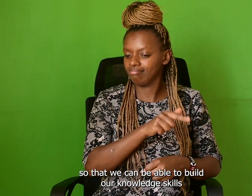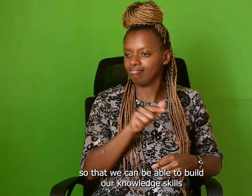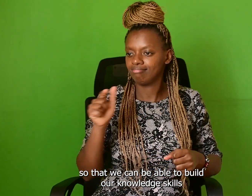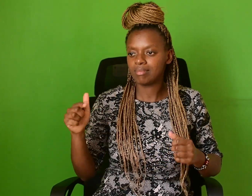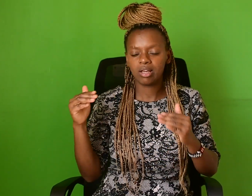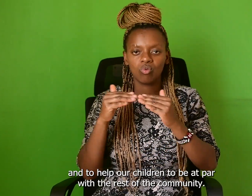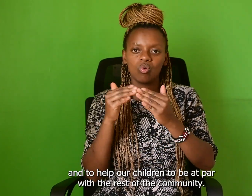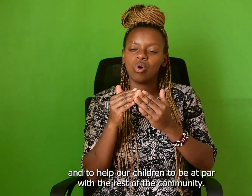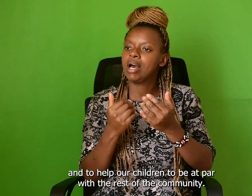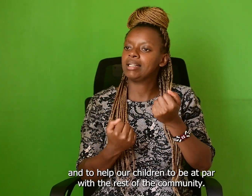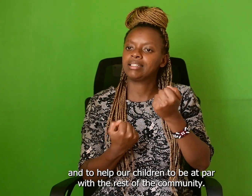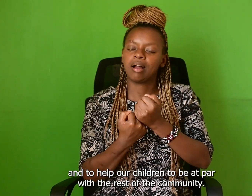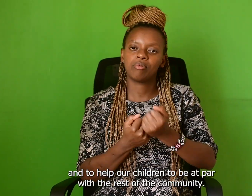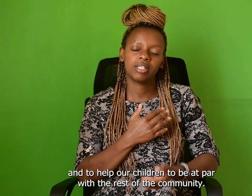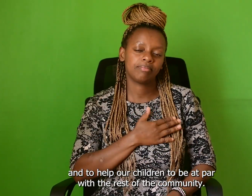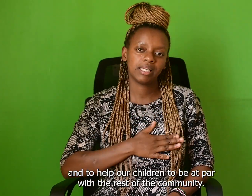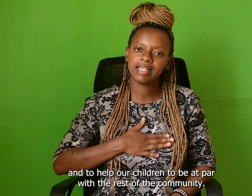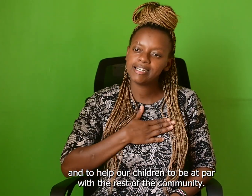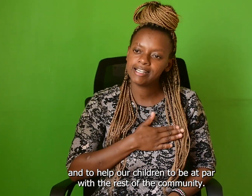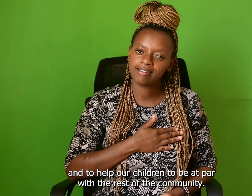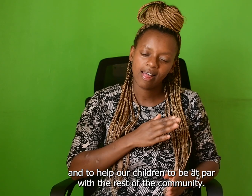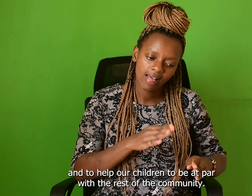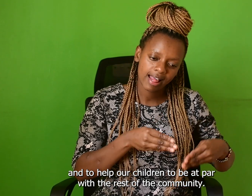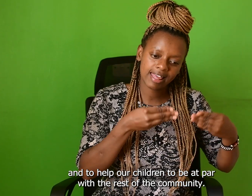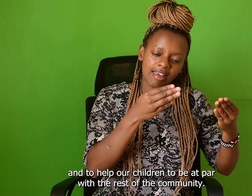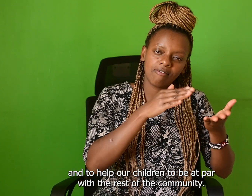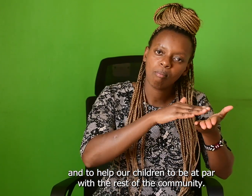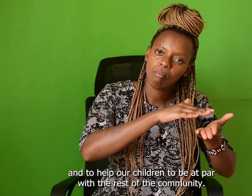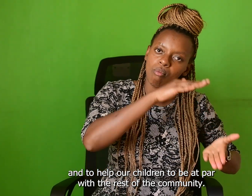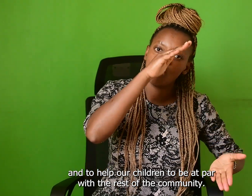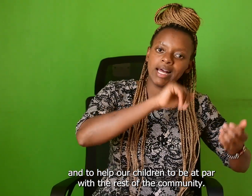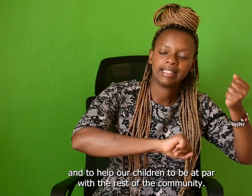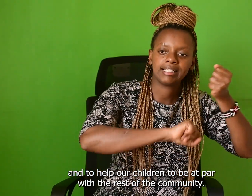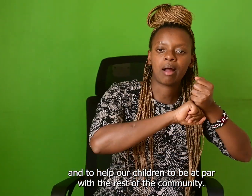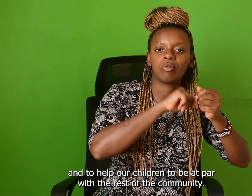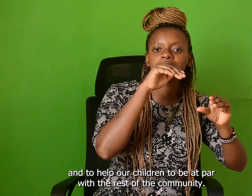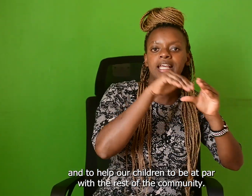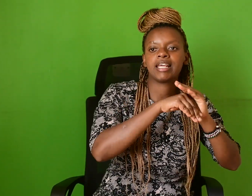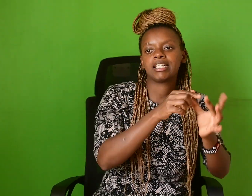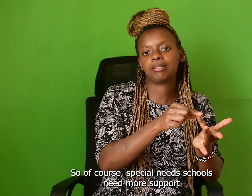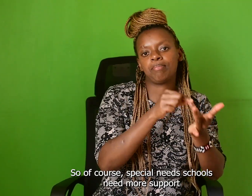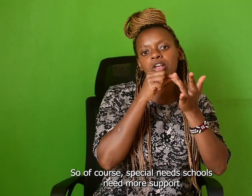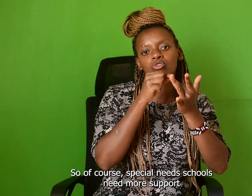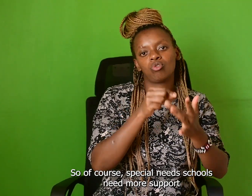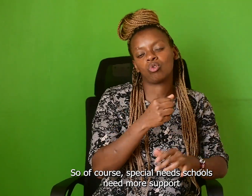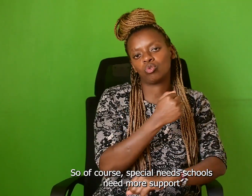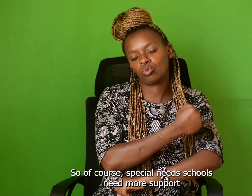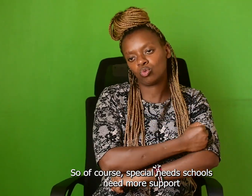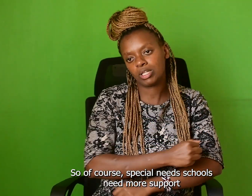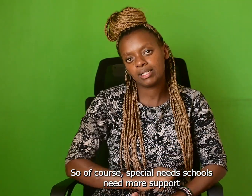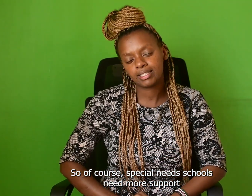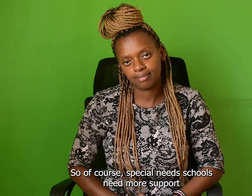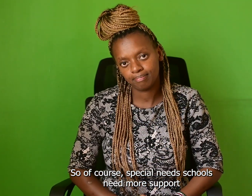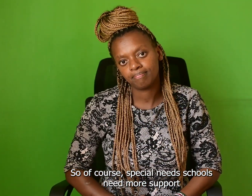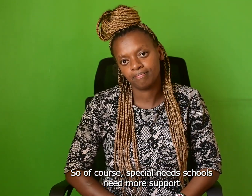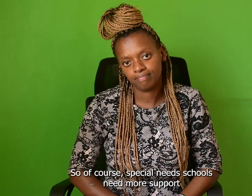skills, and to even help our children to be at par with the rest of the community. So of course, special needs schools need more